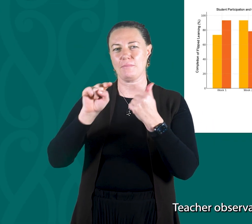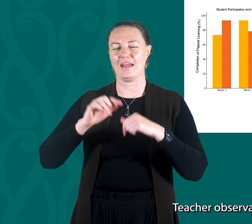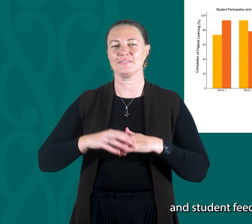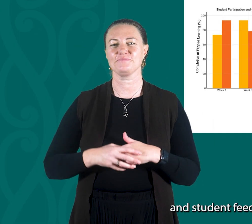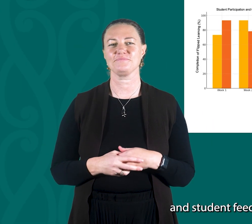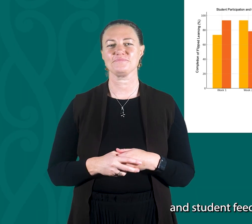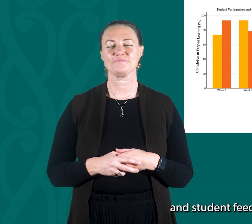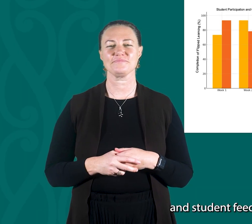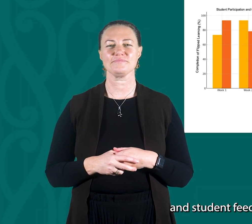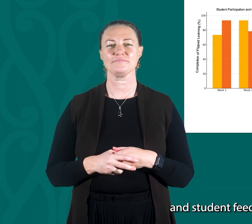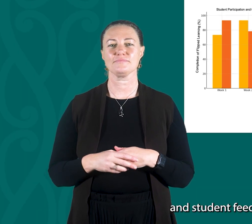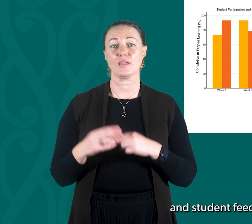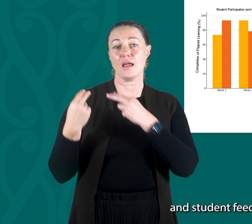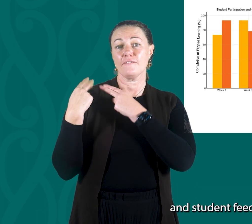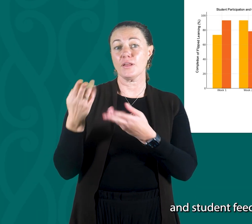Teacher observations and student feedback.